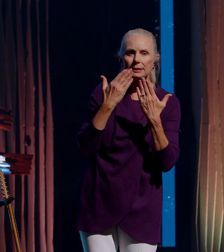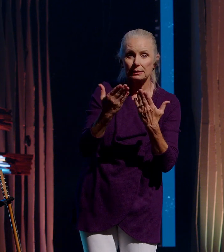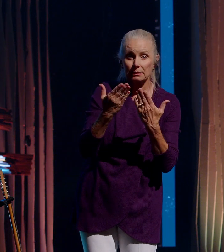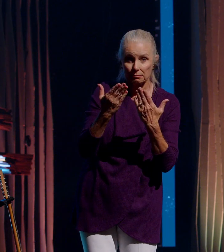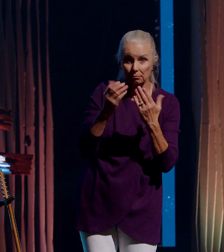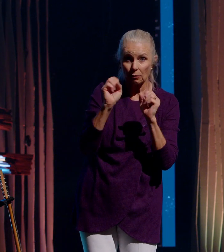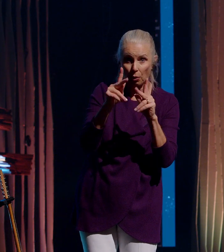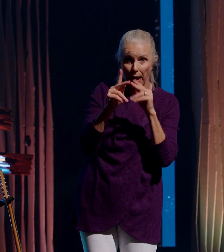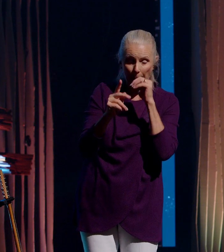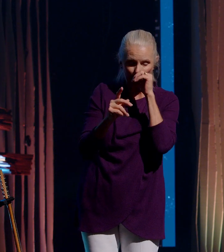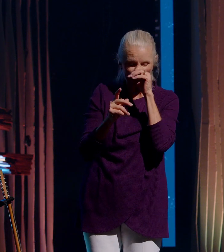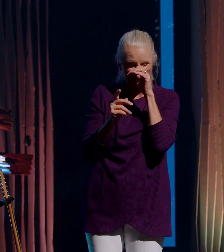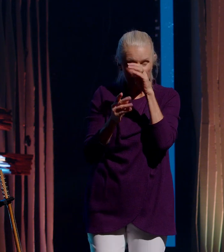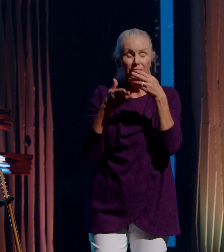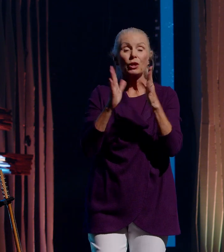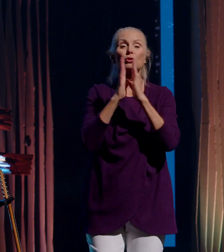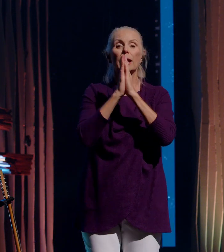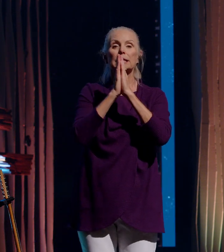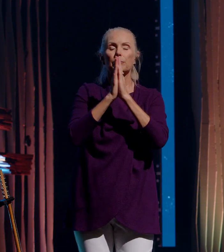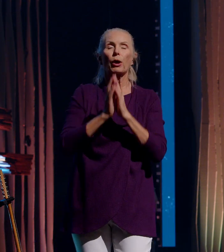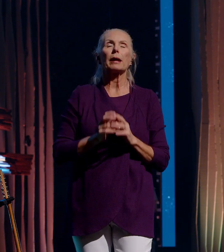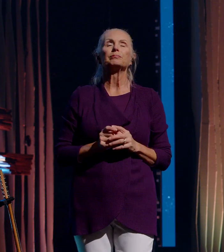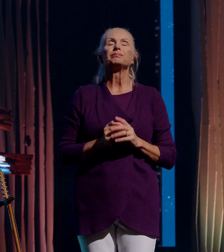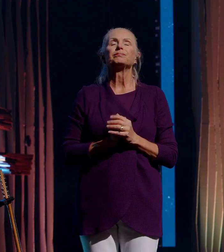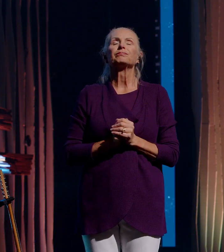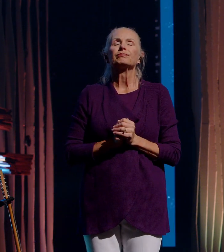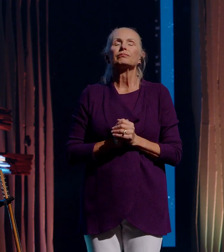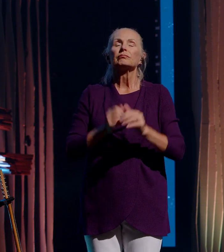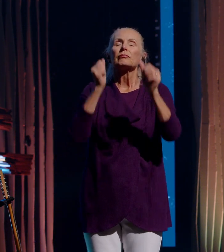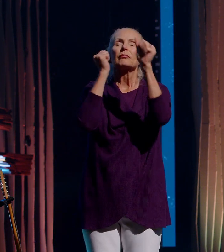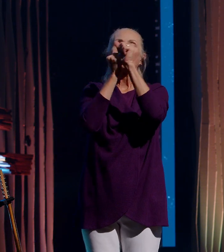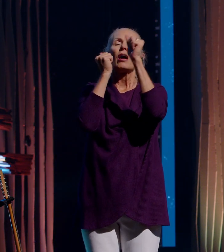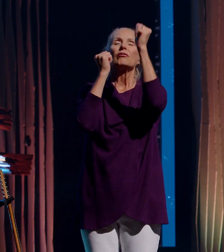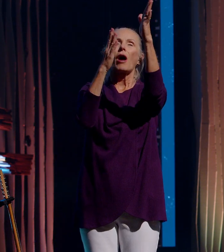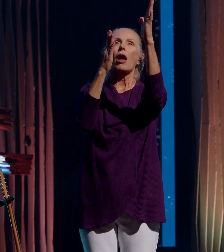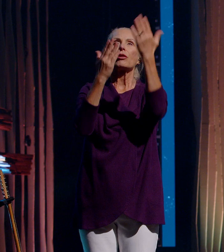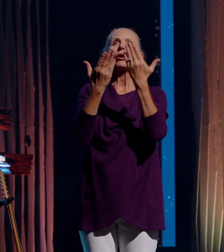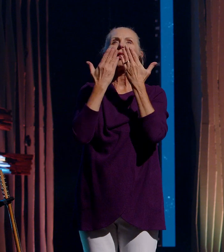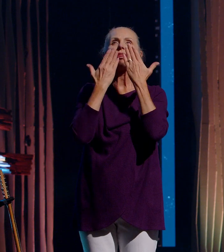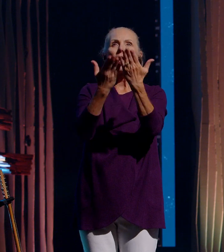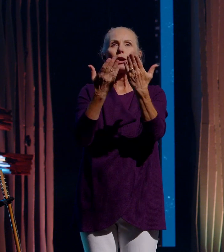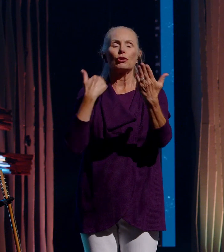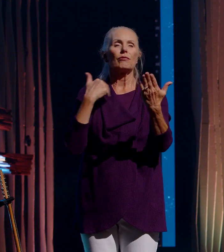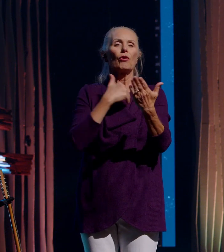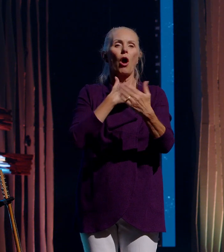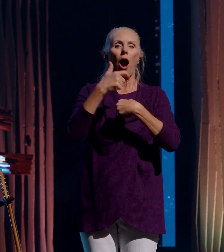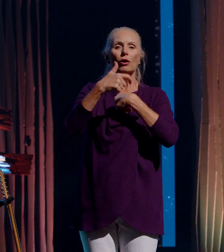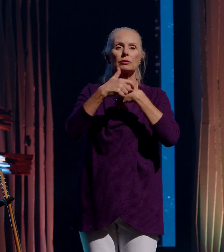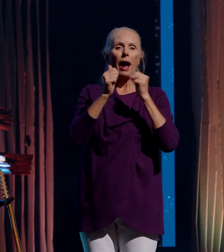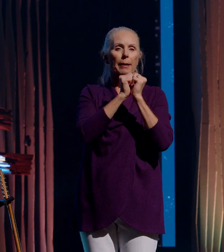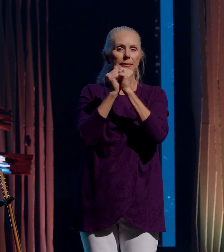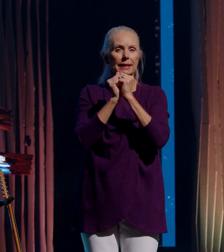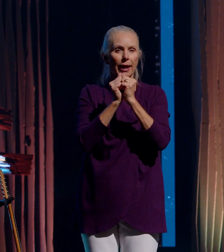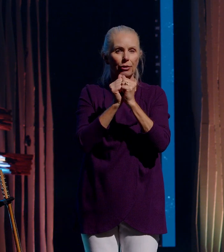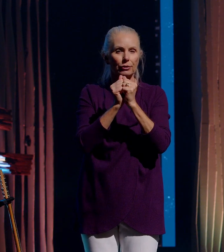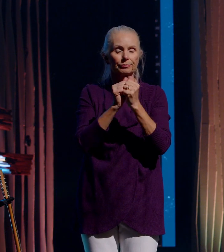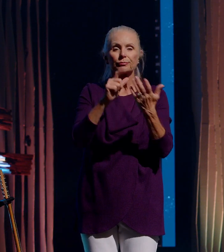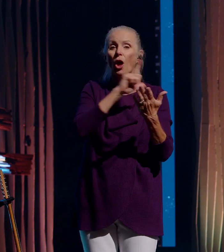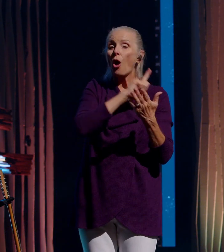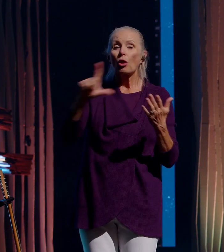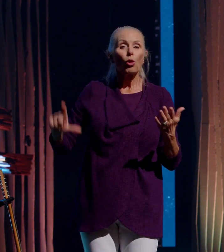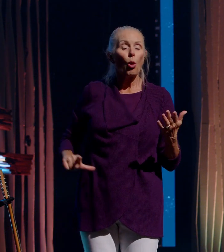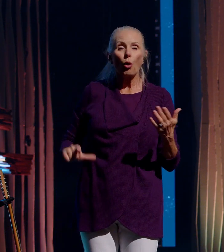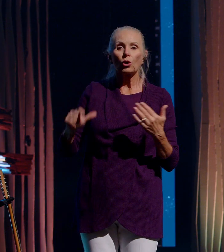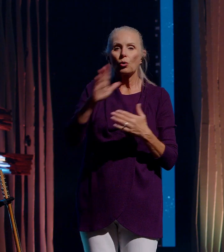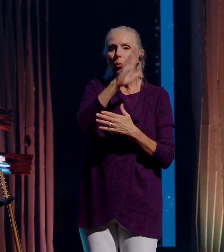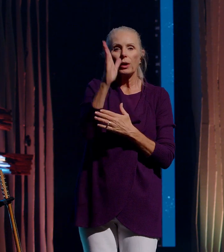sound good? All right, let's pray, and we'll hop into this. Father, thank you just for this time that we get to be here together. Lord, we don't take